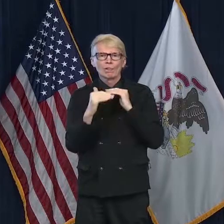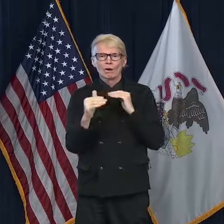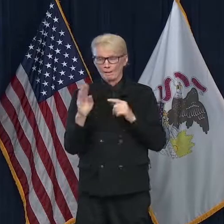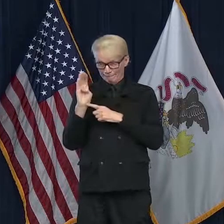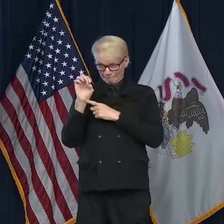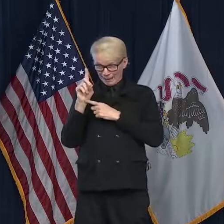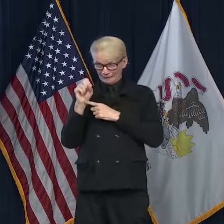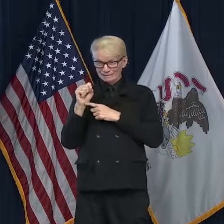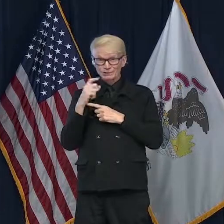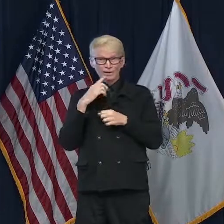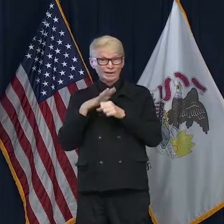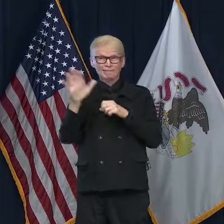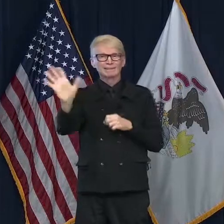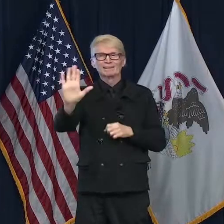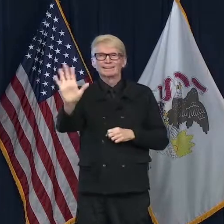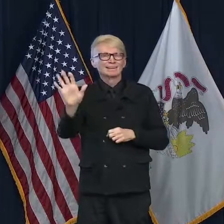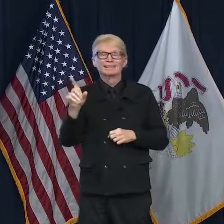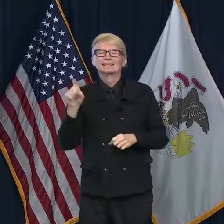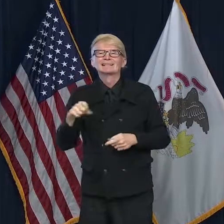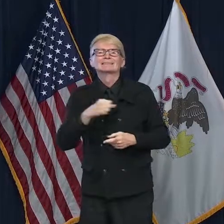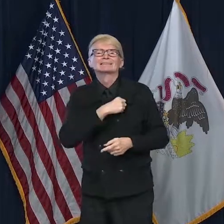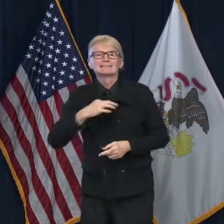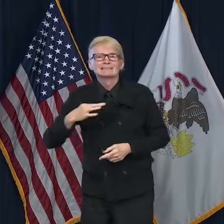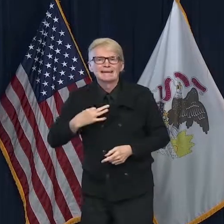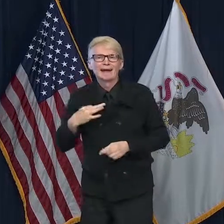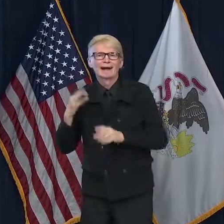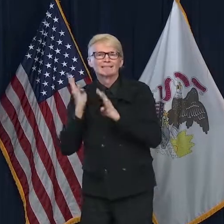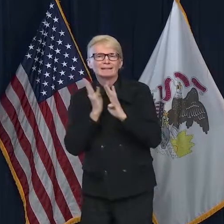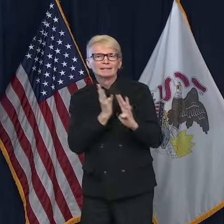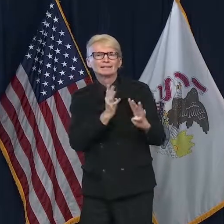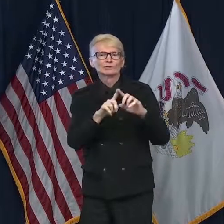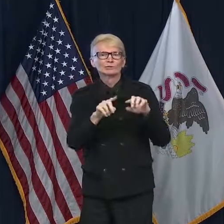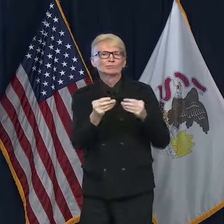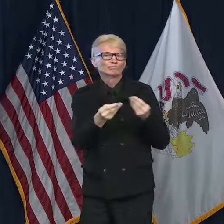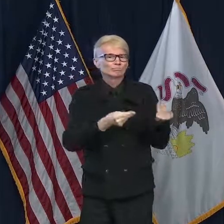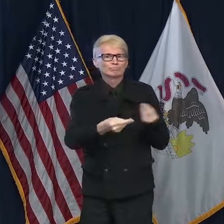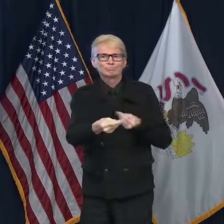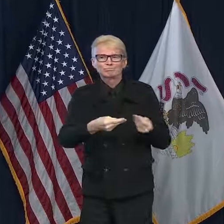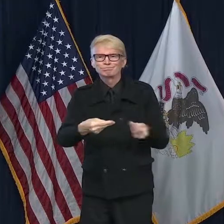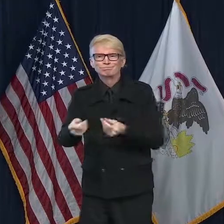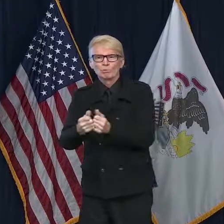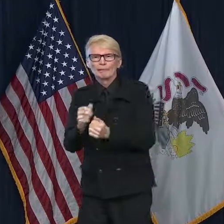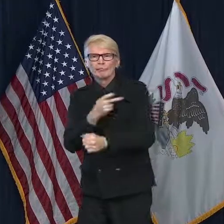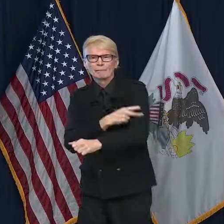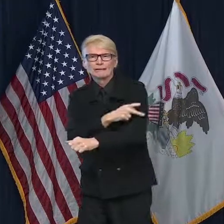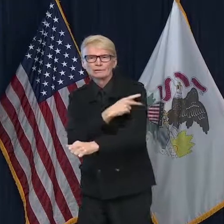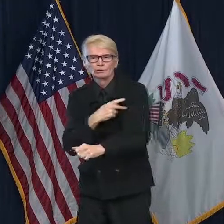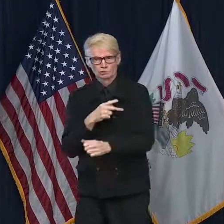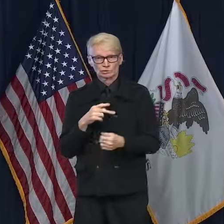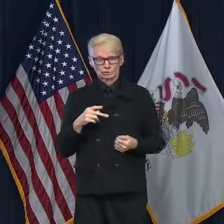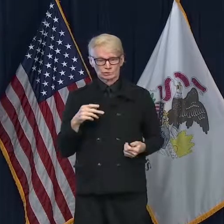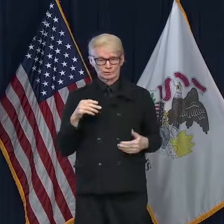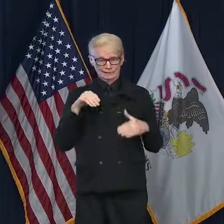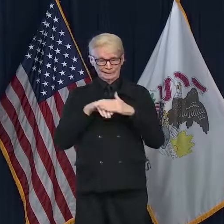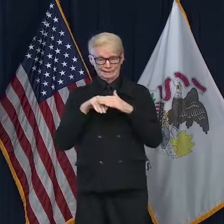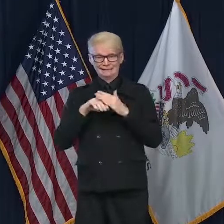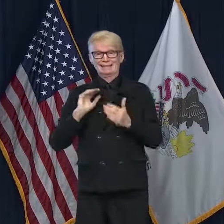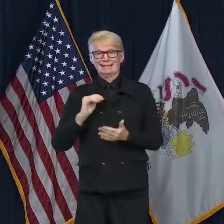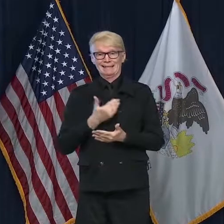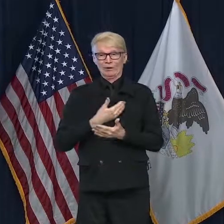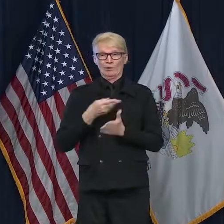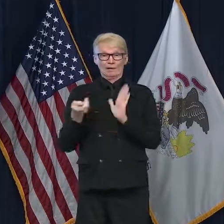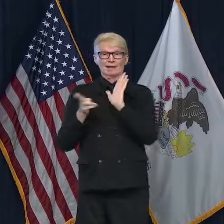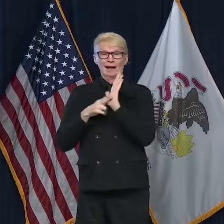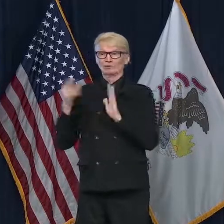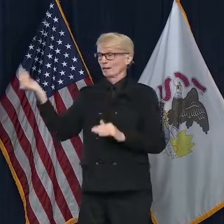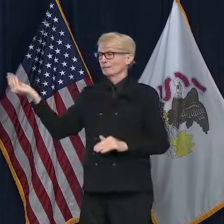are necessary, it's also the people that will staff those beds. And so by having access to our statewide contract, you